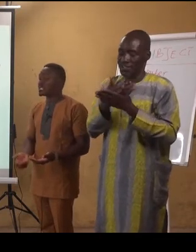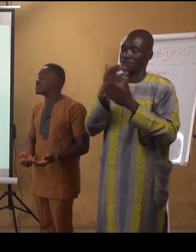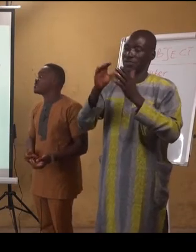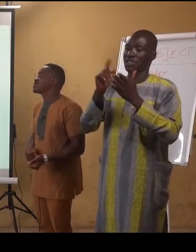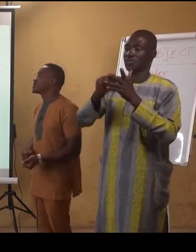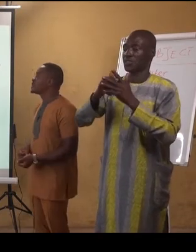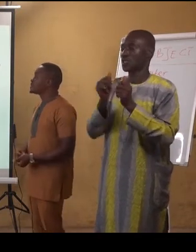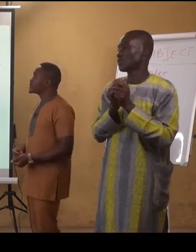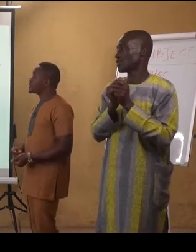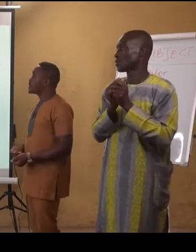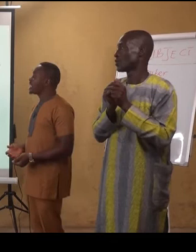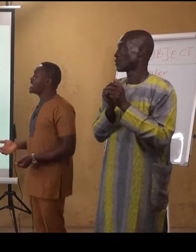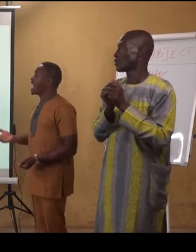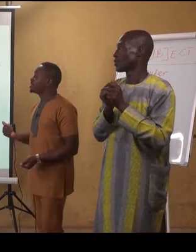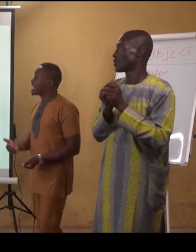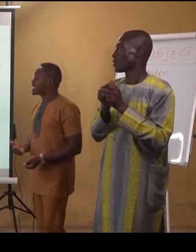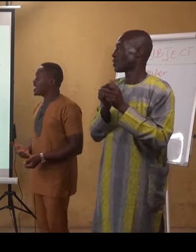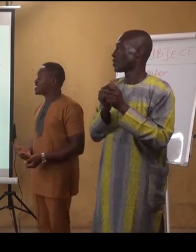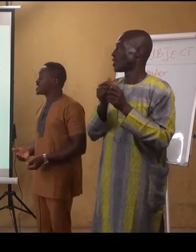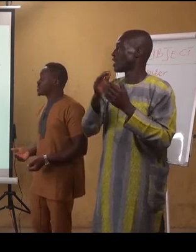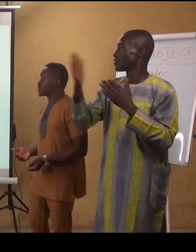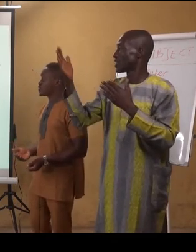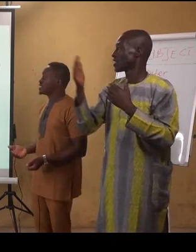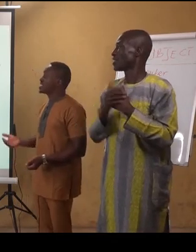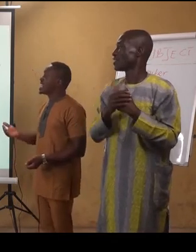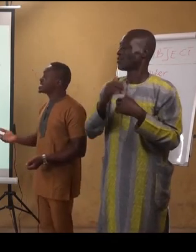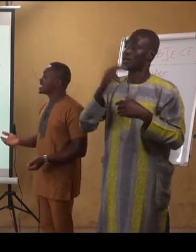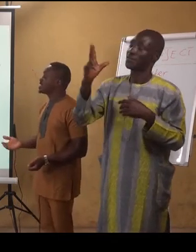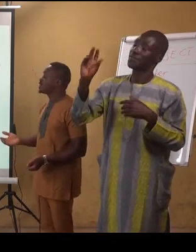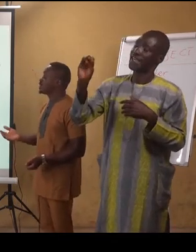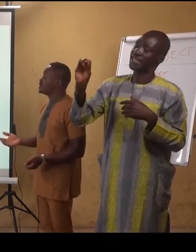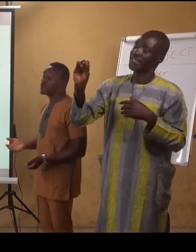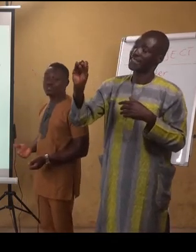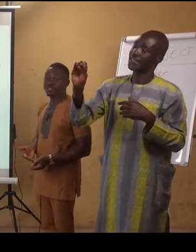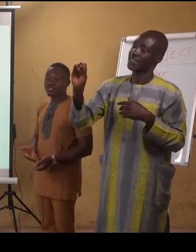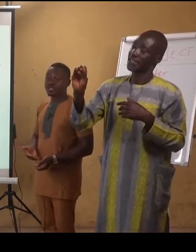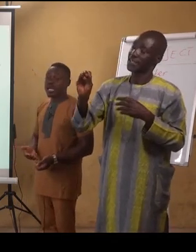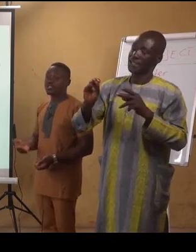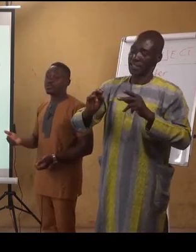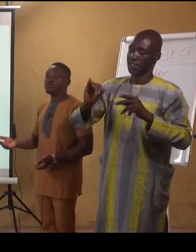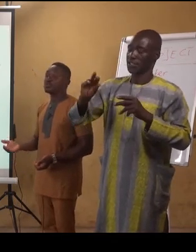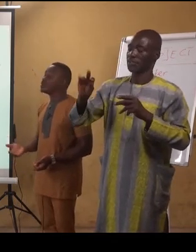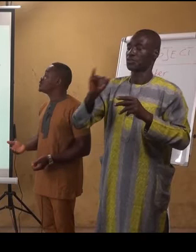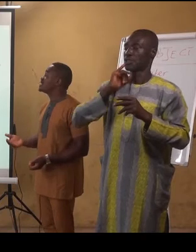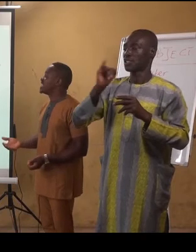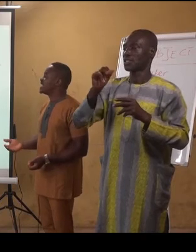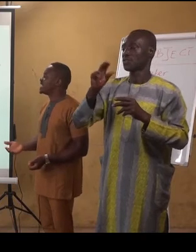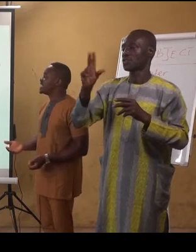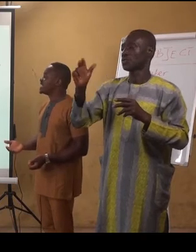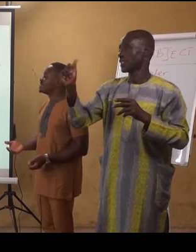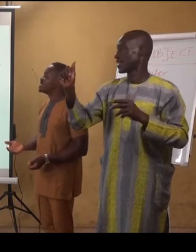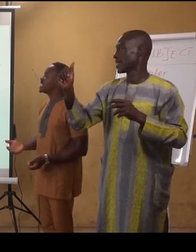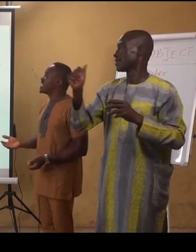slate to start with. Then after clearing the screen, the next thing is to impute. And to impute, we use